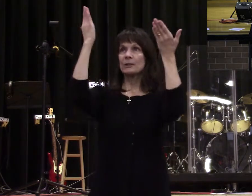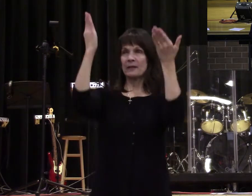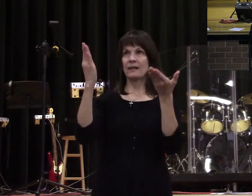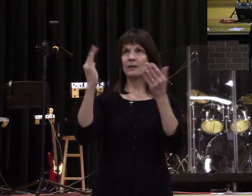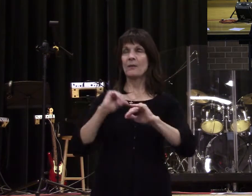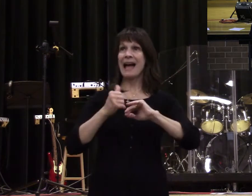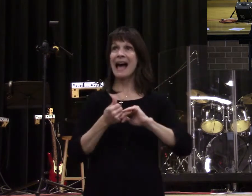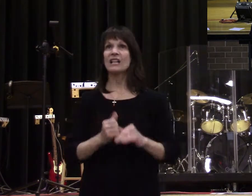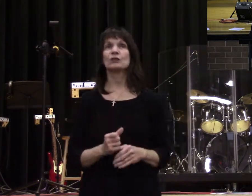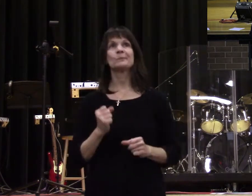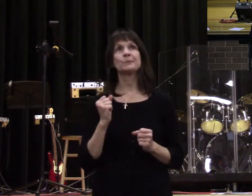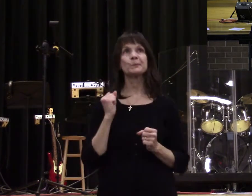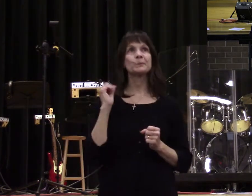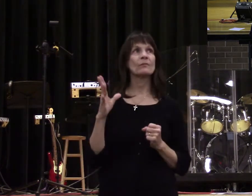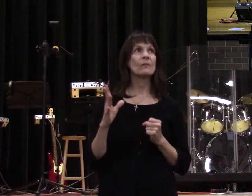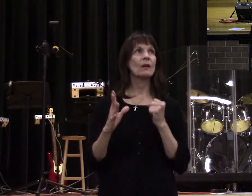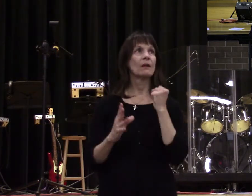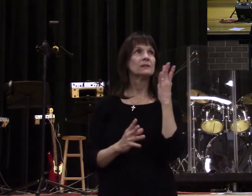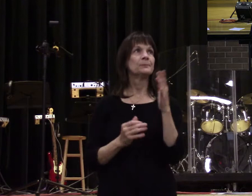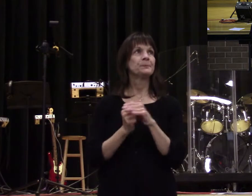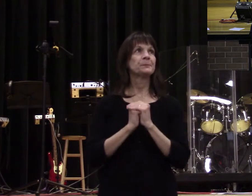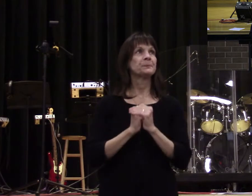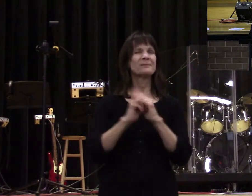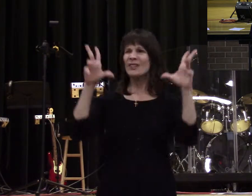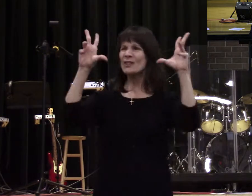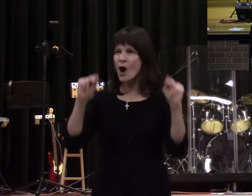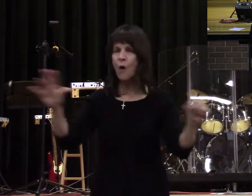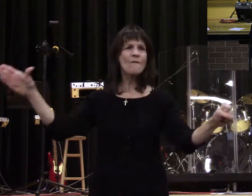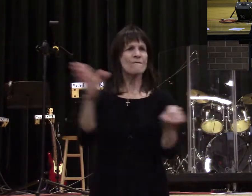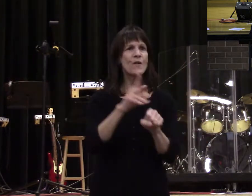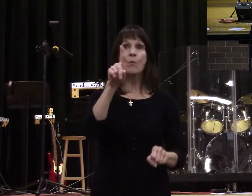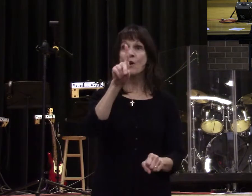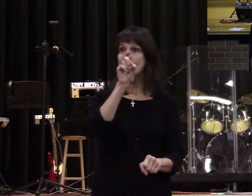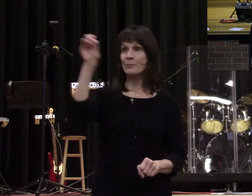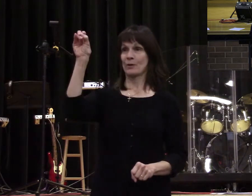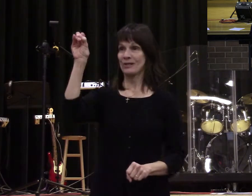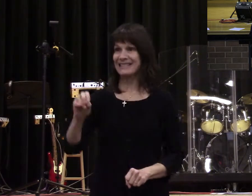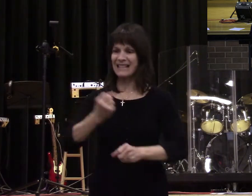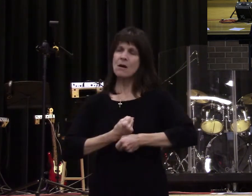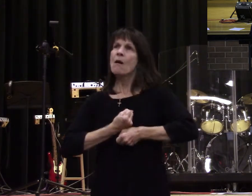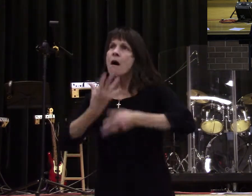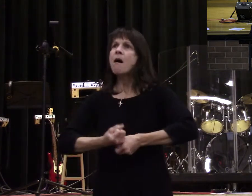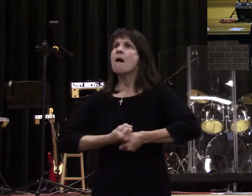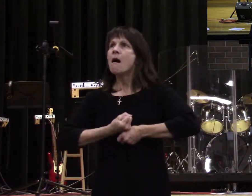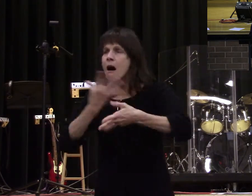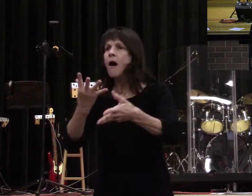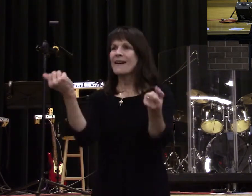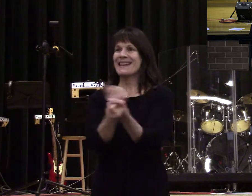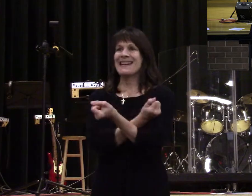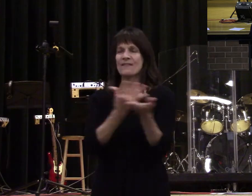our whole life. That's truth. We are being called to worship God with our